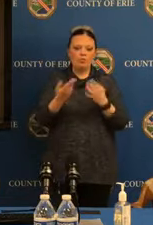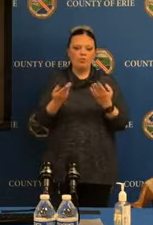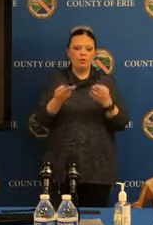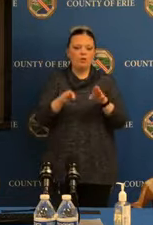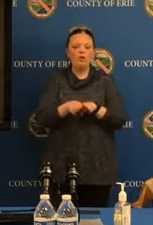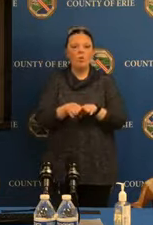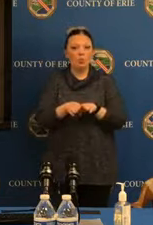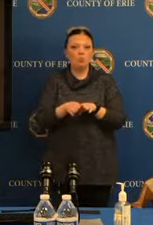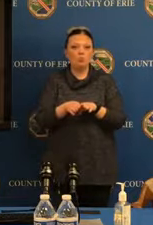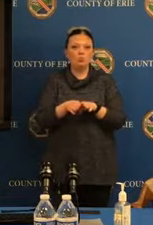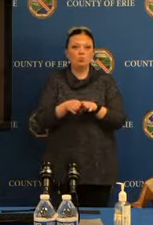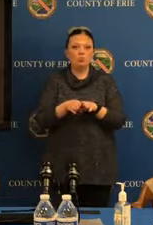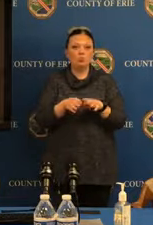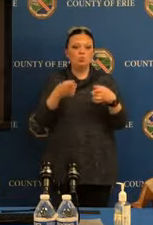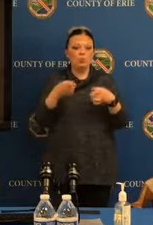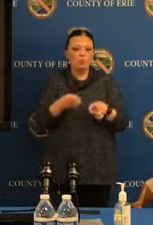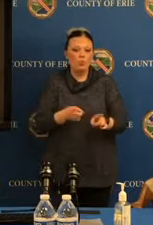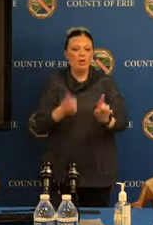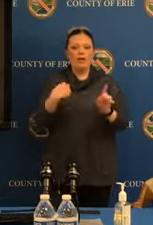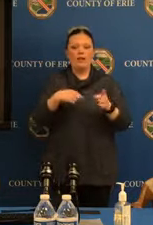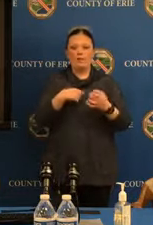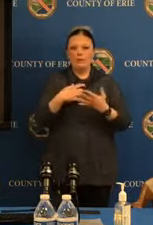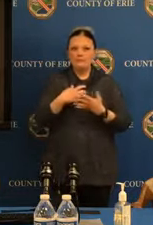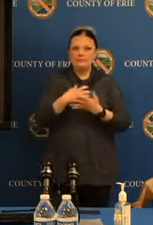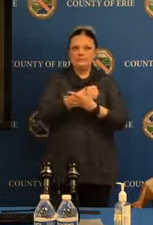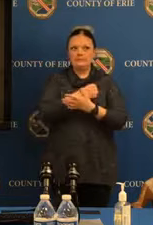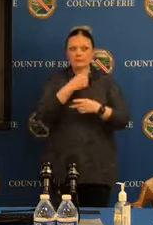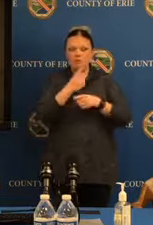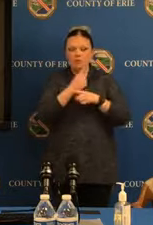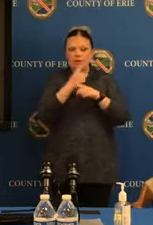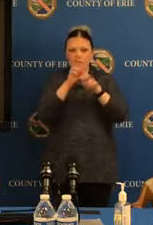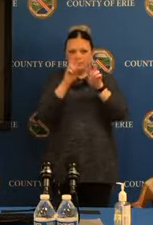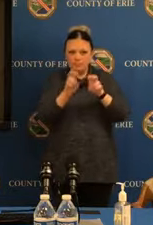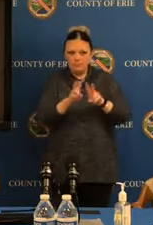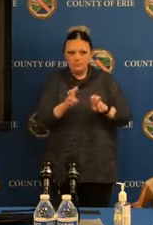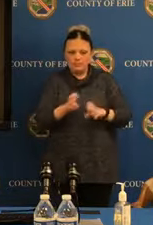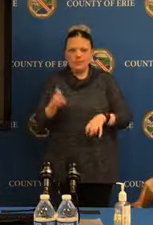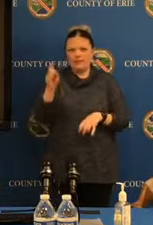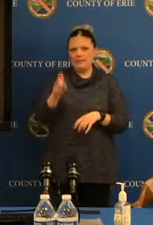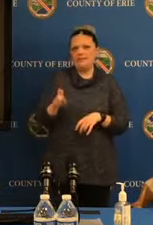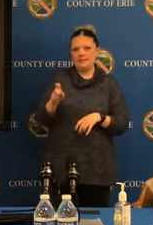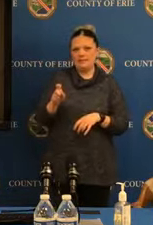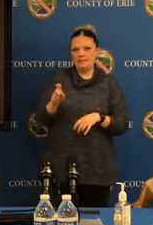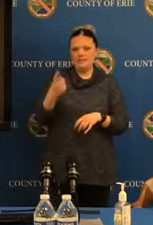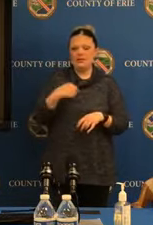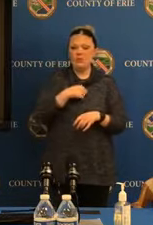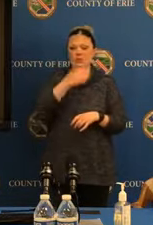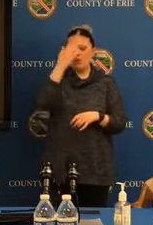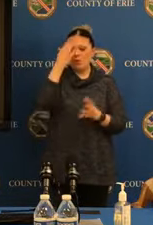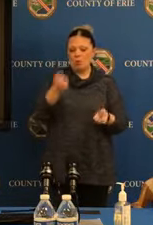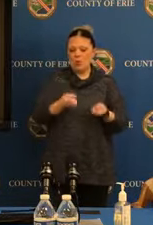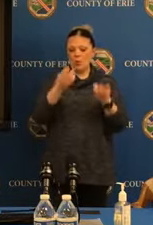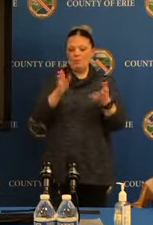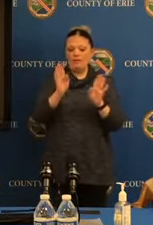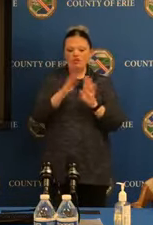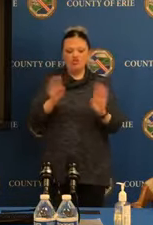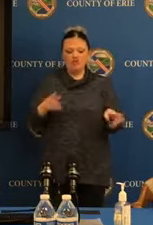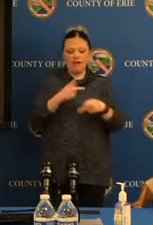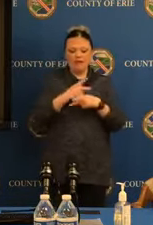doors while we take the time to properly assess the need. We know that many childcare